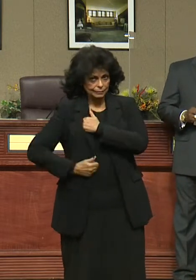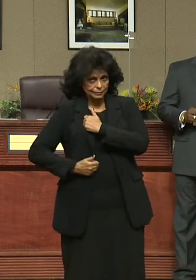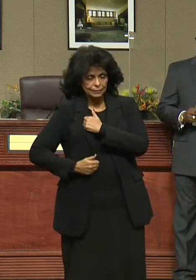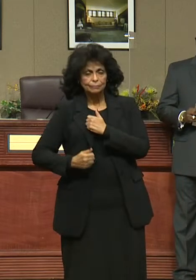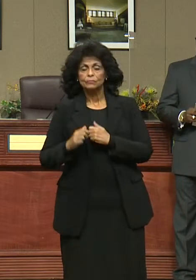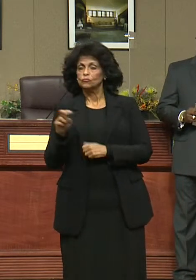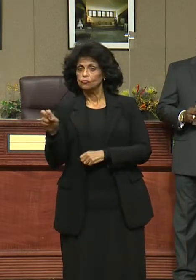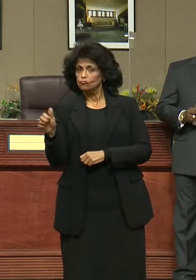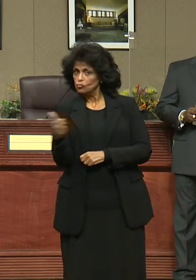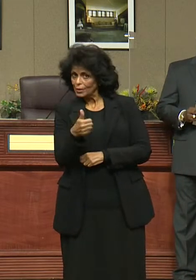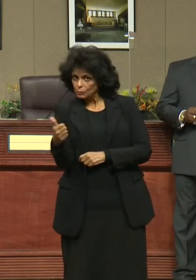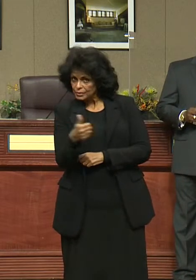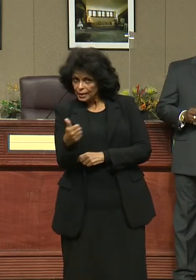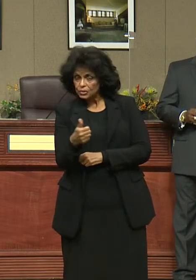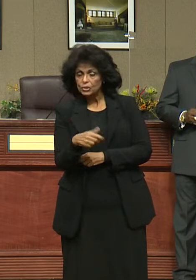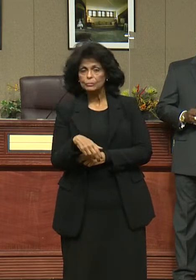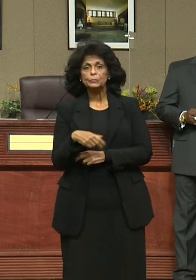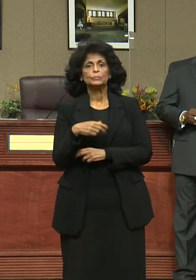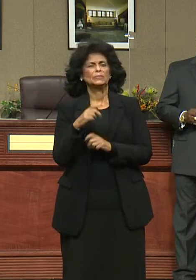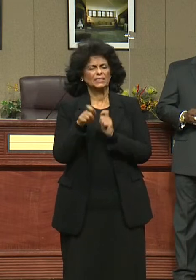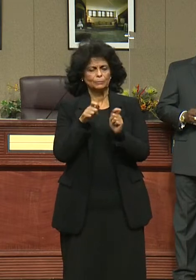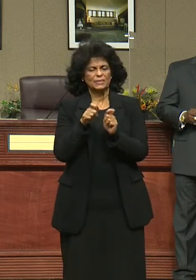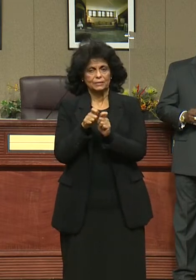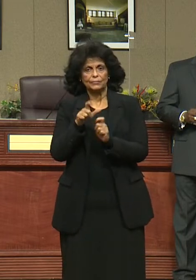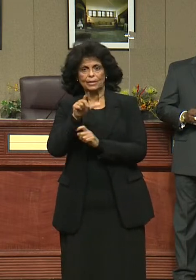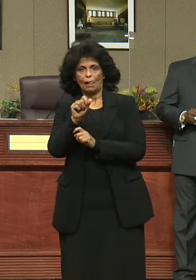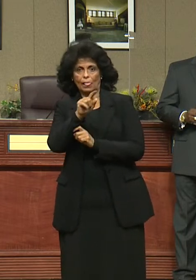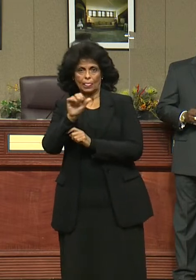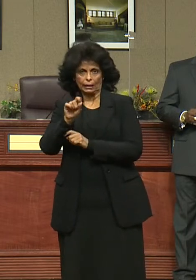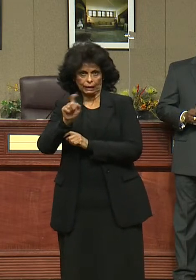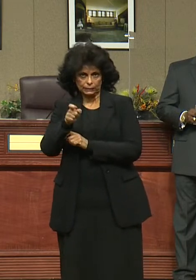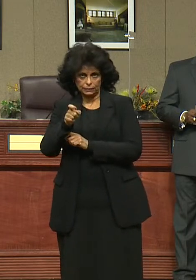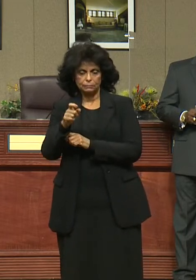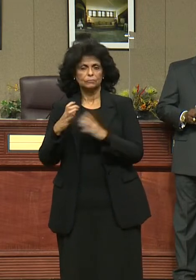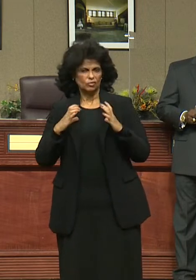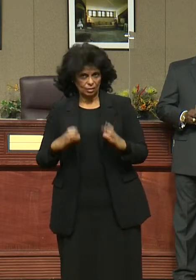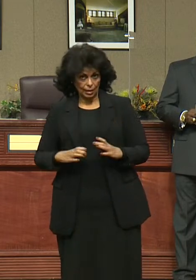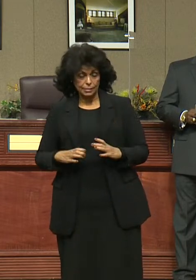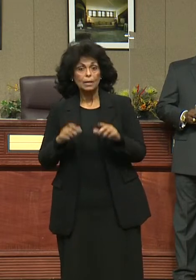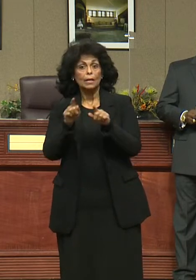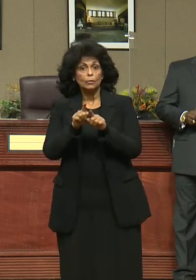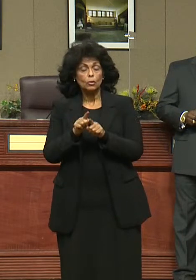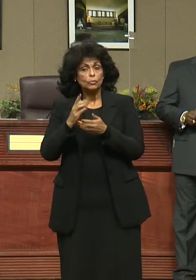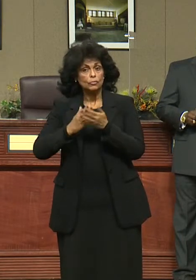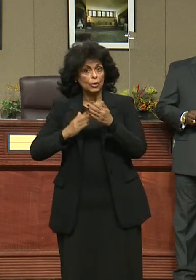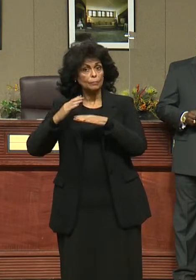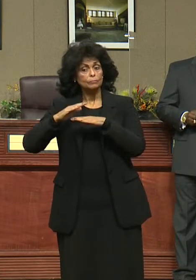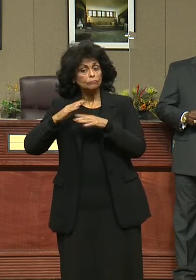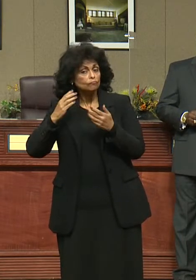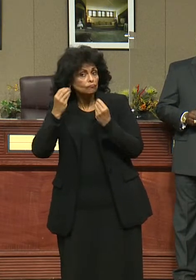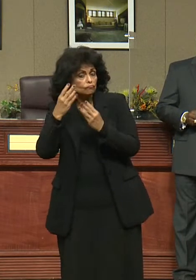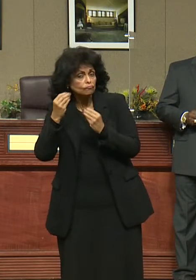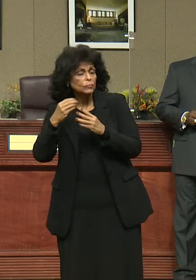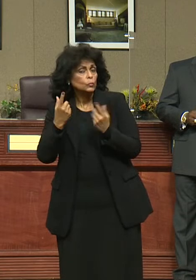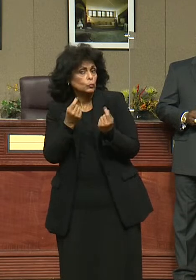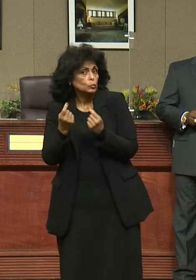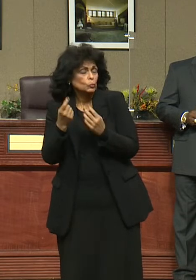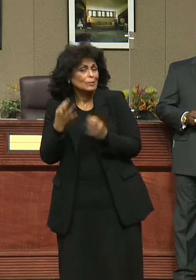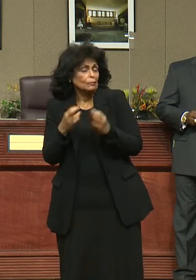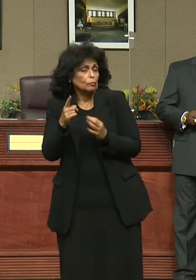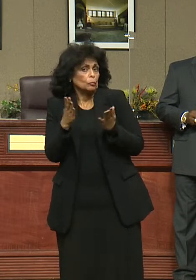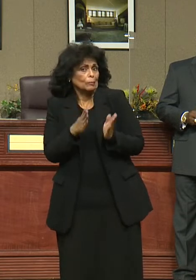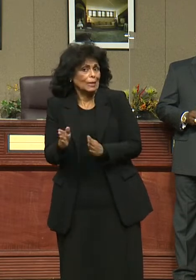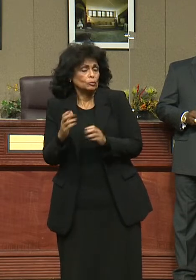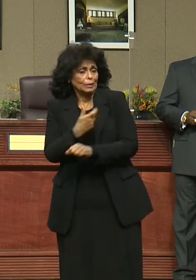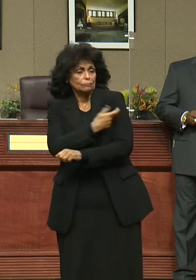2 vaccination sites for certain clients of Lynx, and a word of caution for some looking to receive vaccinations. The mayor will also give an